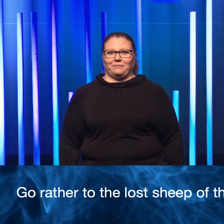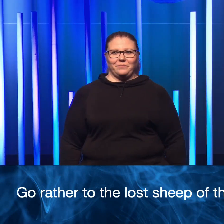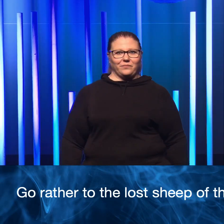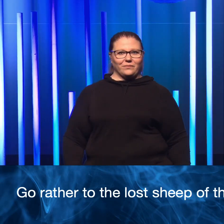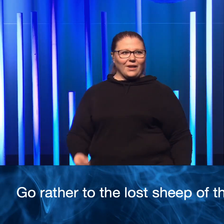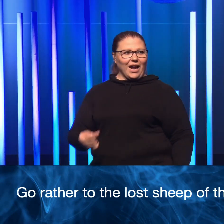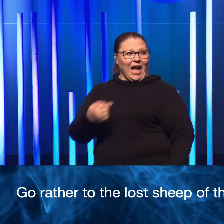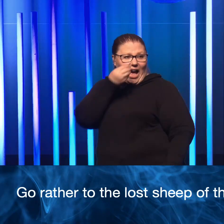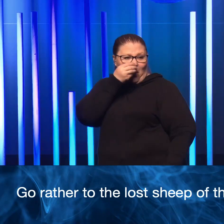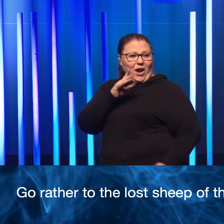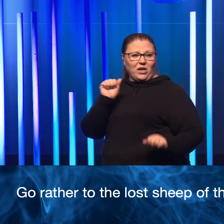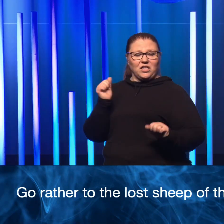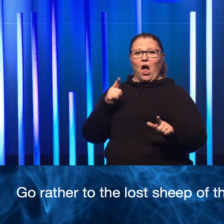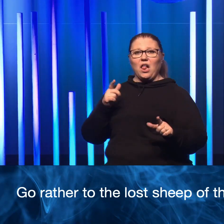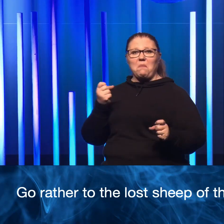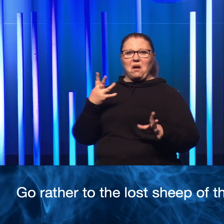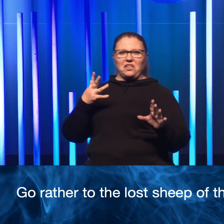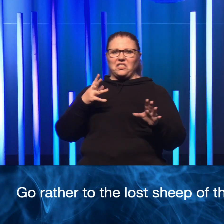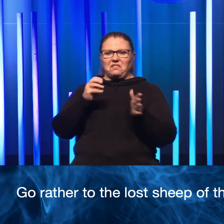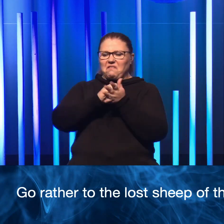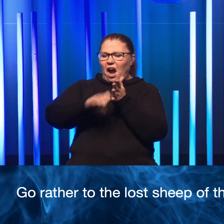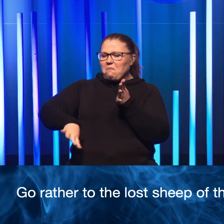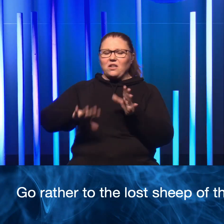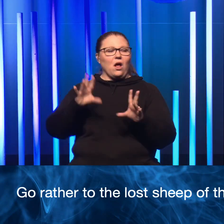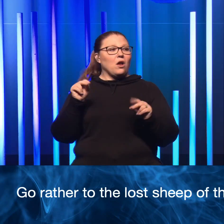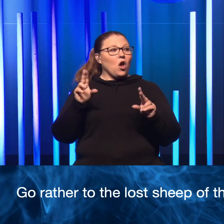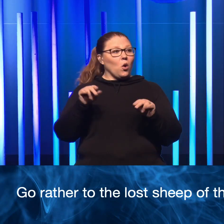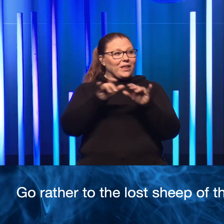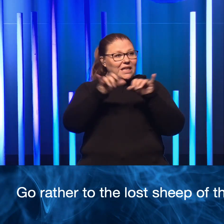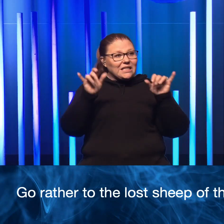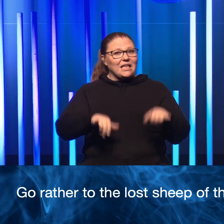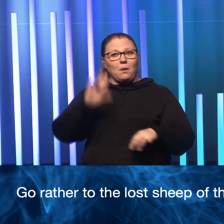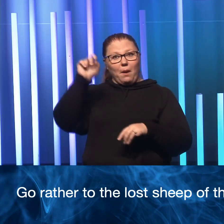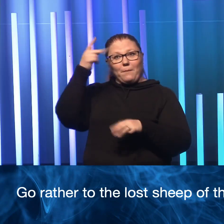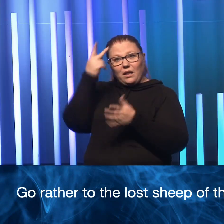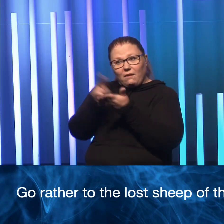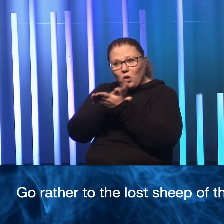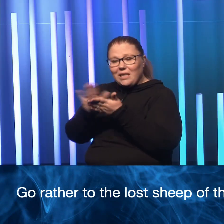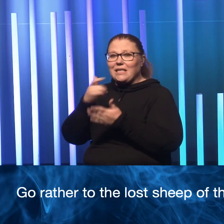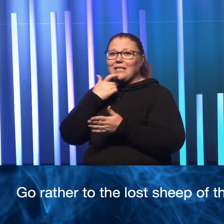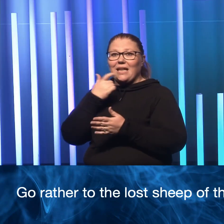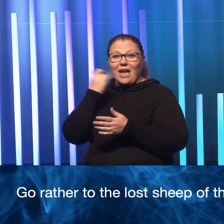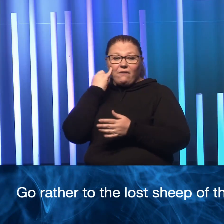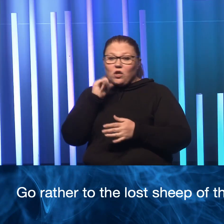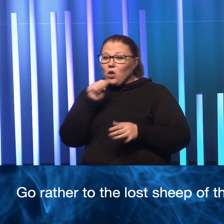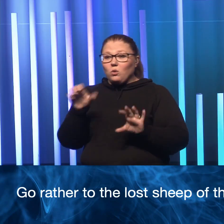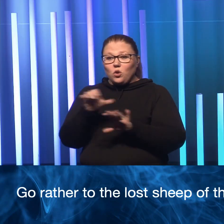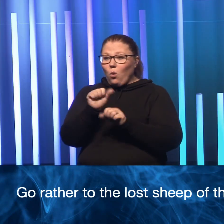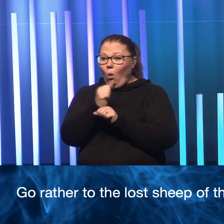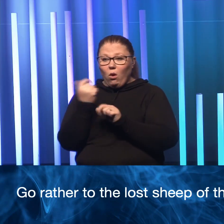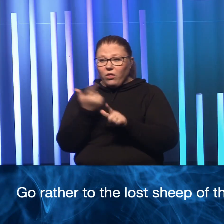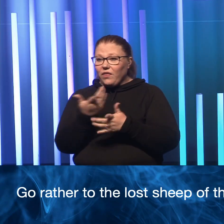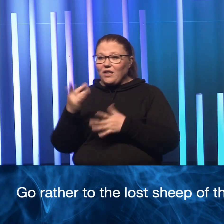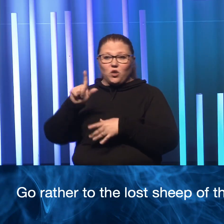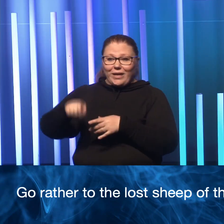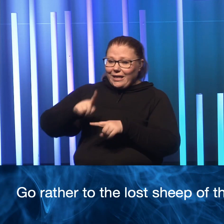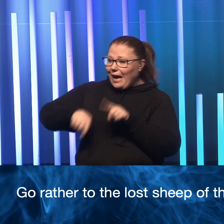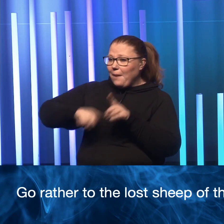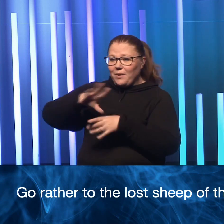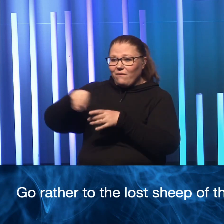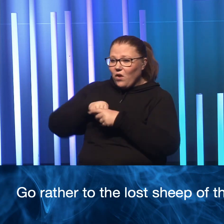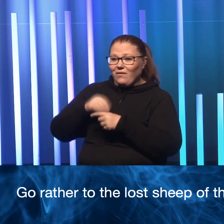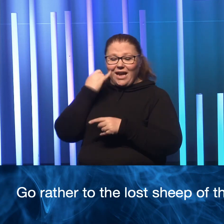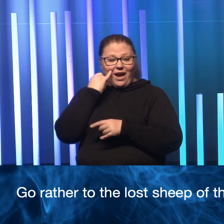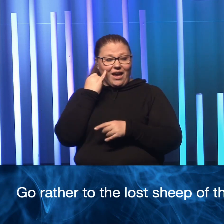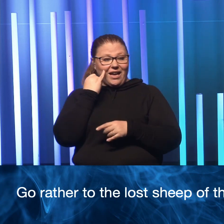I don't care. It's all a bunch of garbage. No, it's a system, a politic of holiness that said if you don't do all these things, you can't be a part. You're out. And if you're